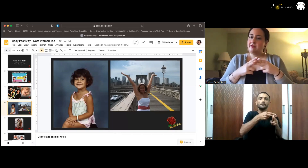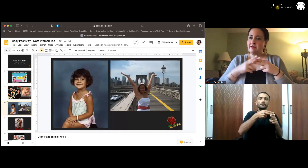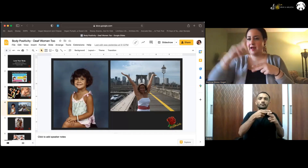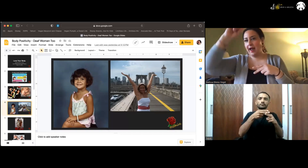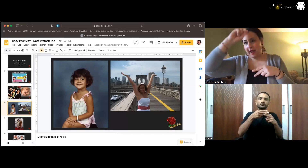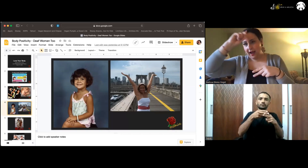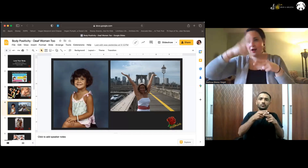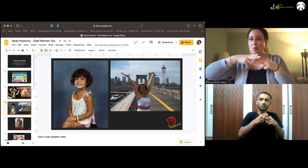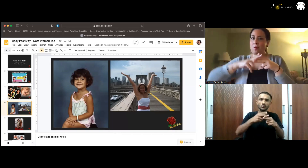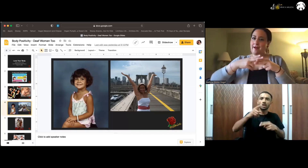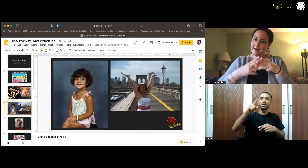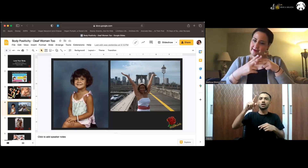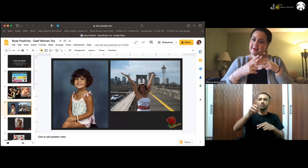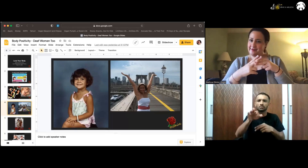classes, you know,